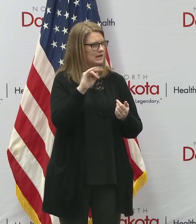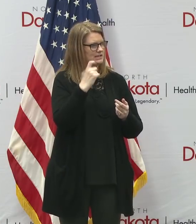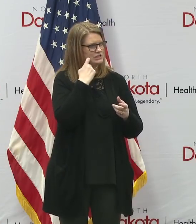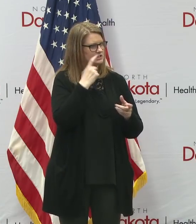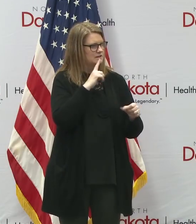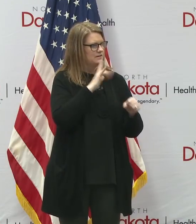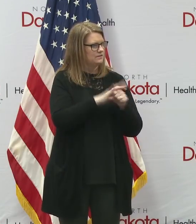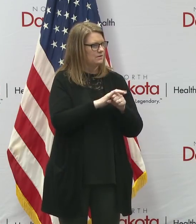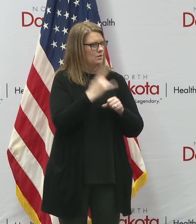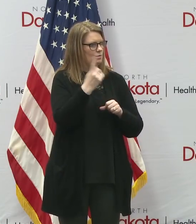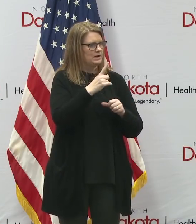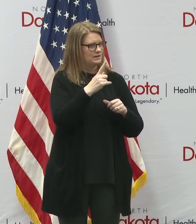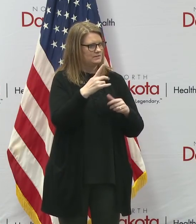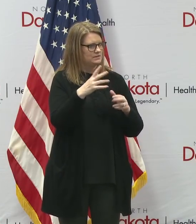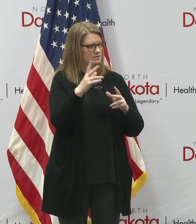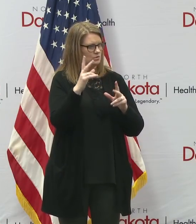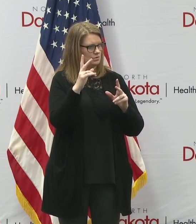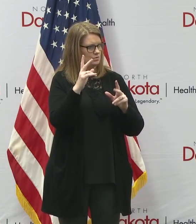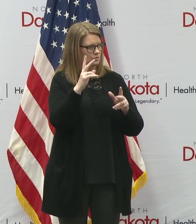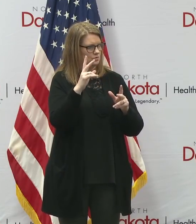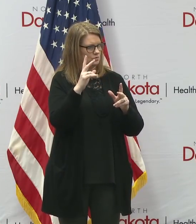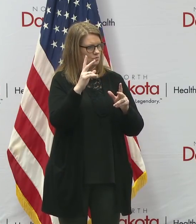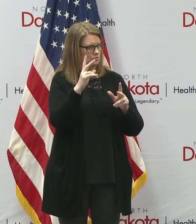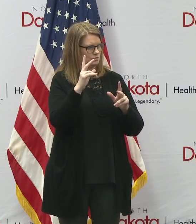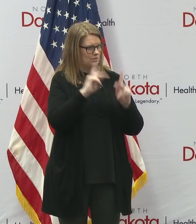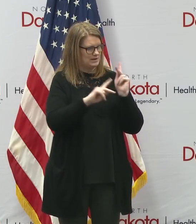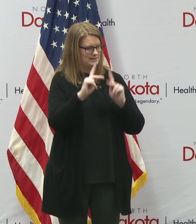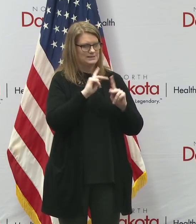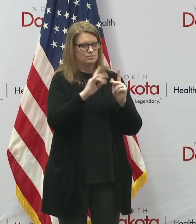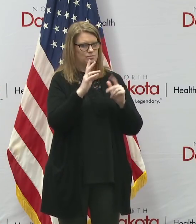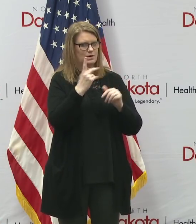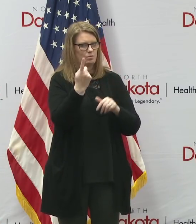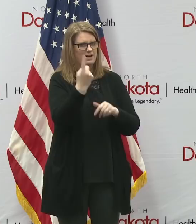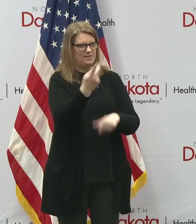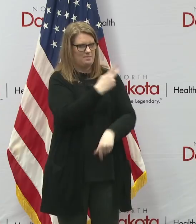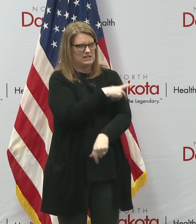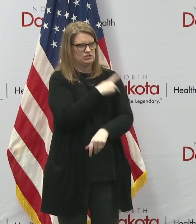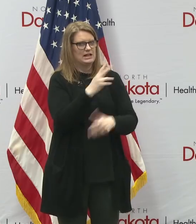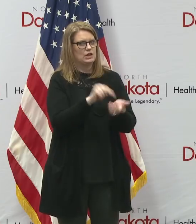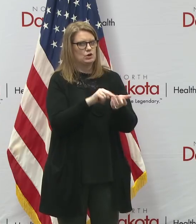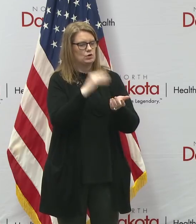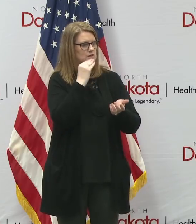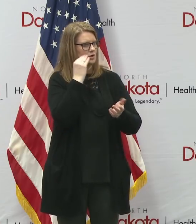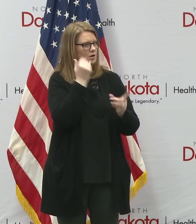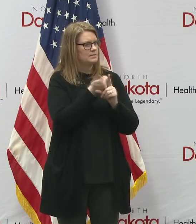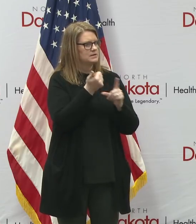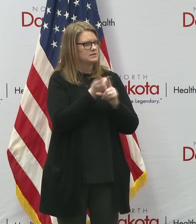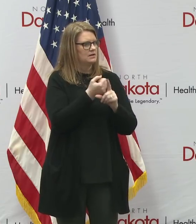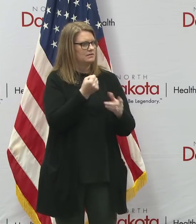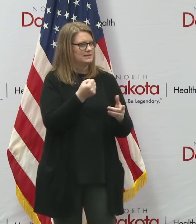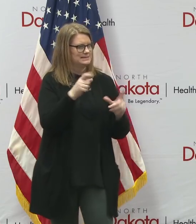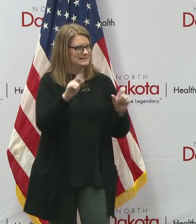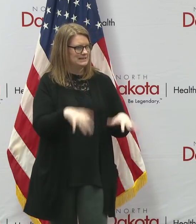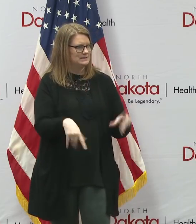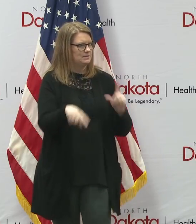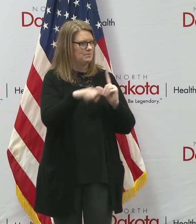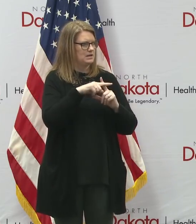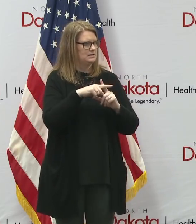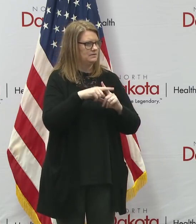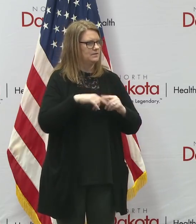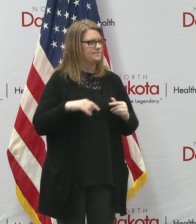its residents has tested positive. Is that anything that you can speak to, and what sort of guidance and communication the state has had with them?